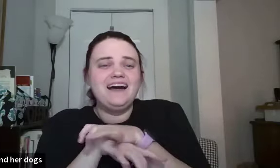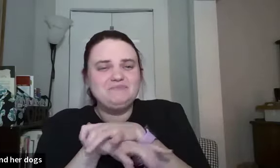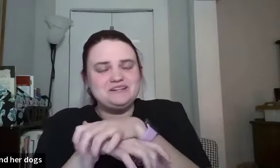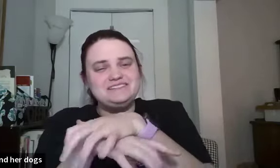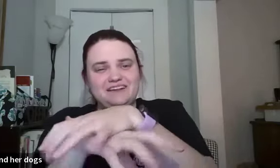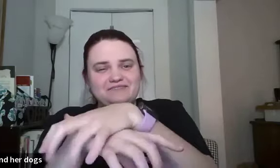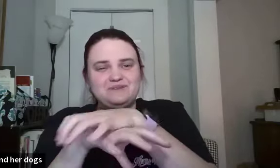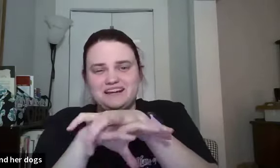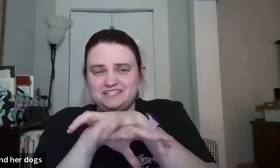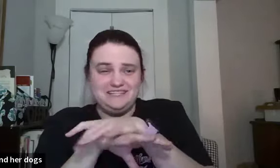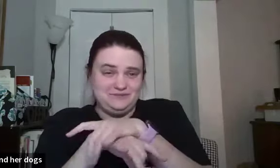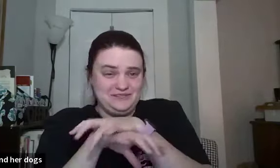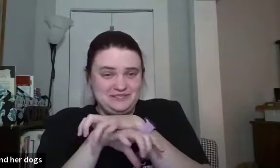I personally love this one. I just think it's really cute.